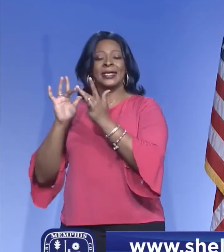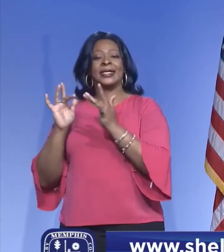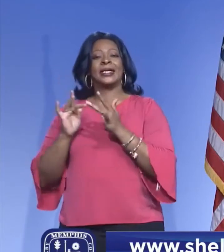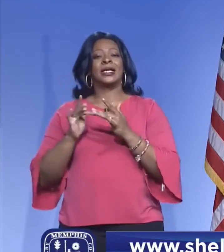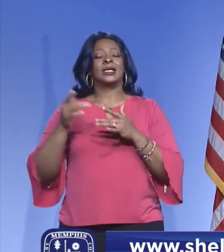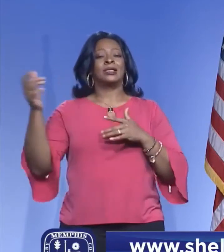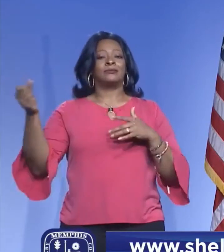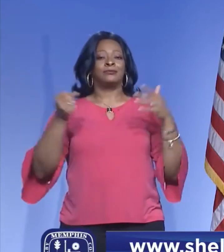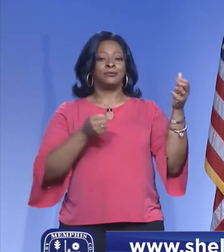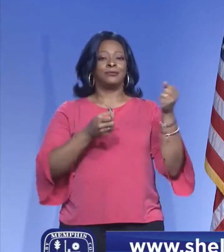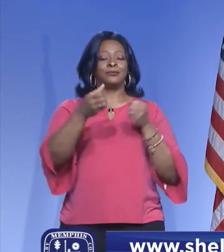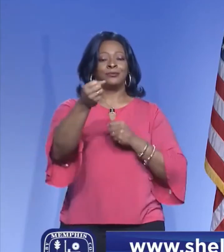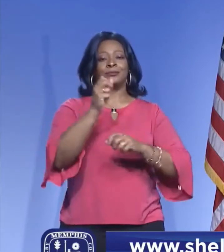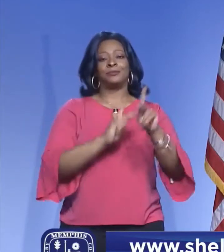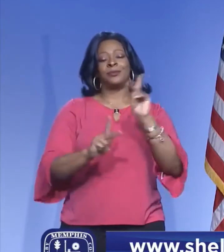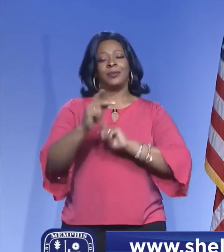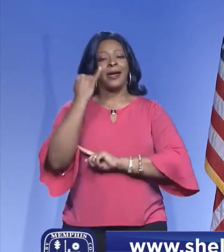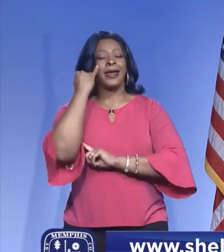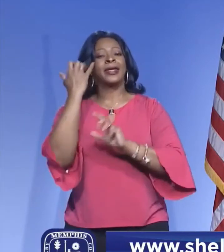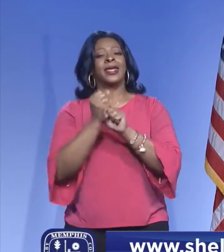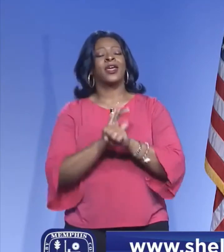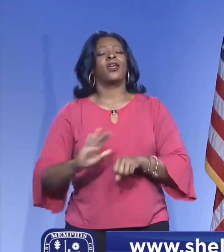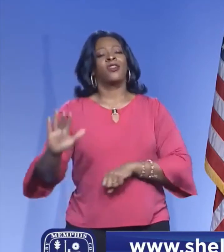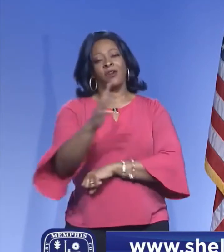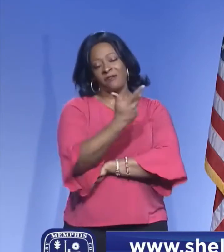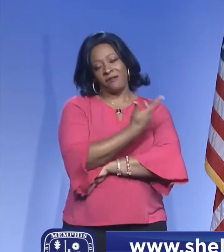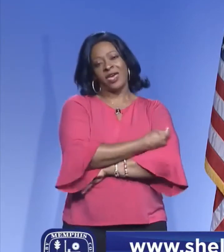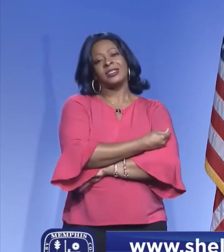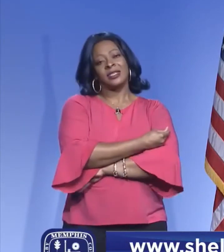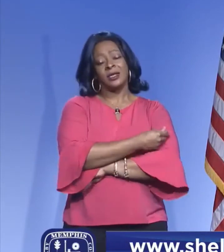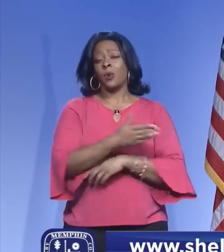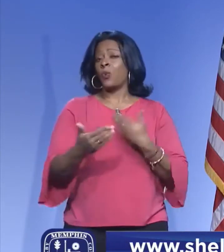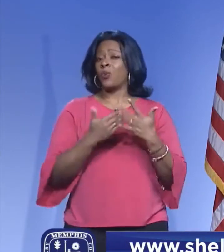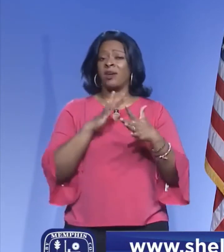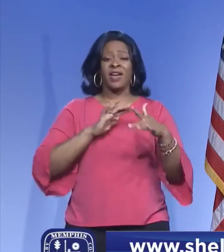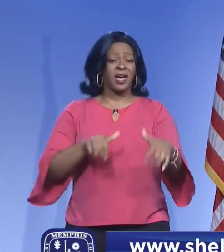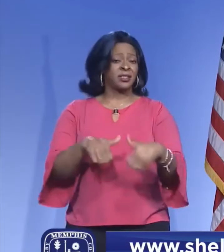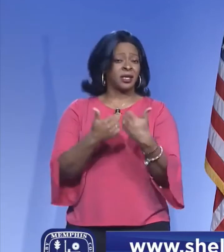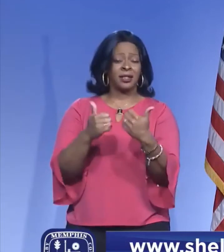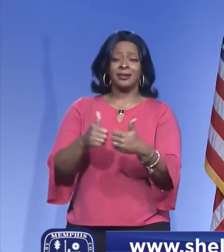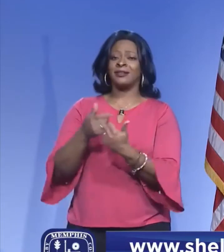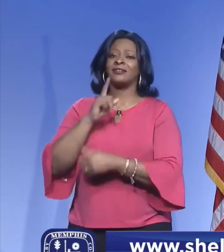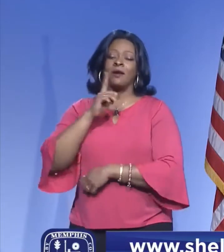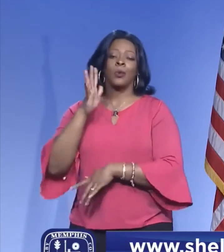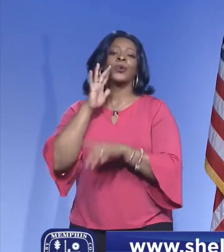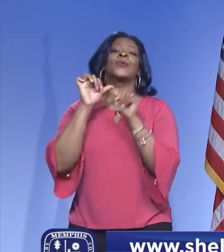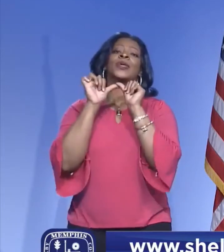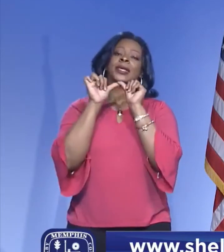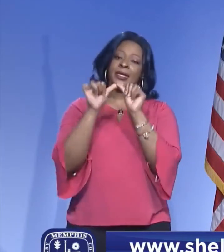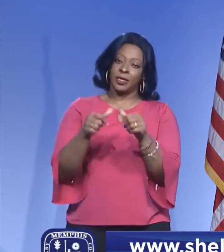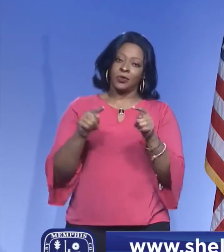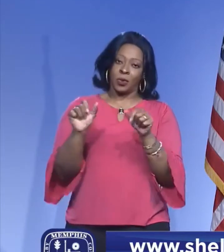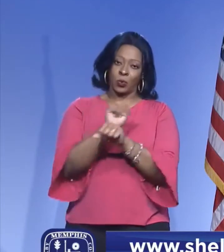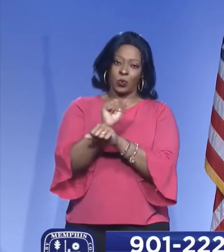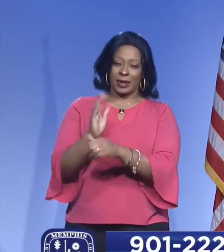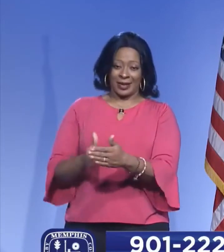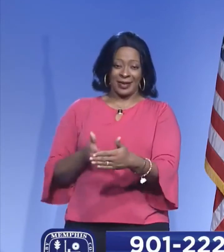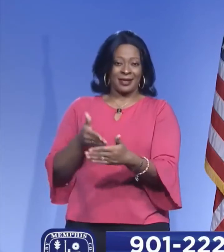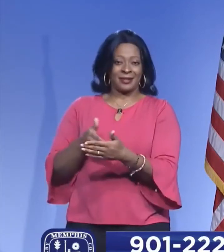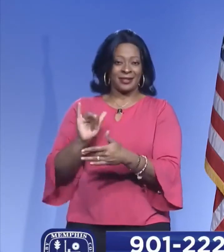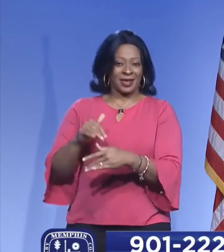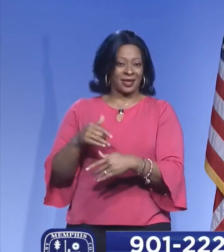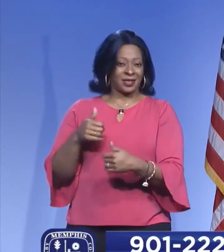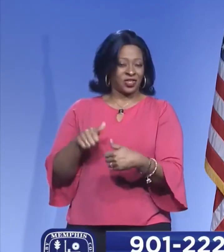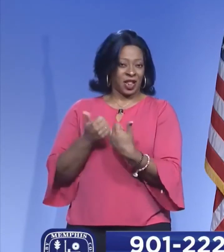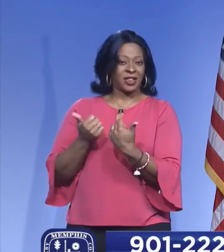people on board with the idea of getting vaccinated. Whatever our challenges are, we will continue to try to work against them. But,